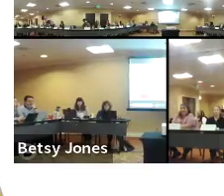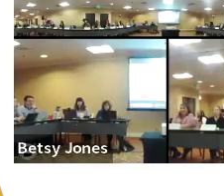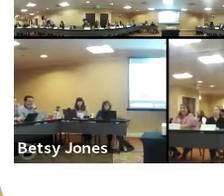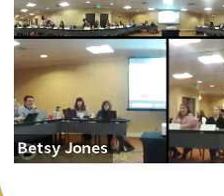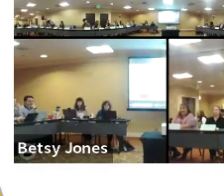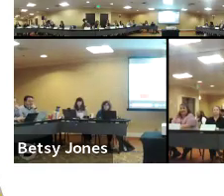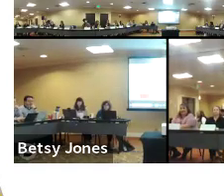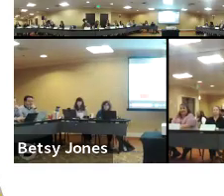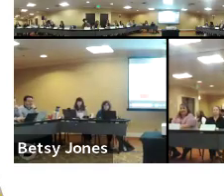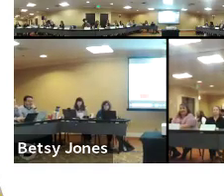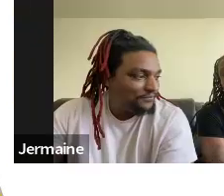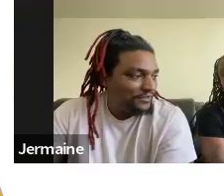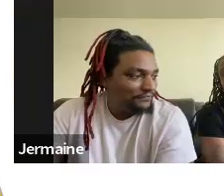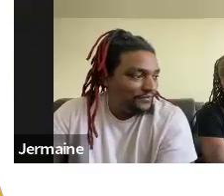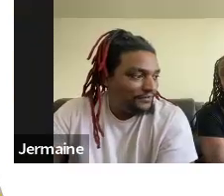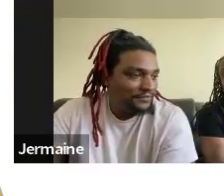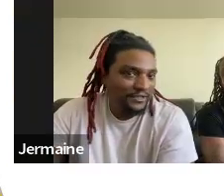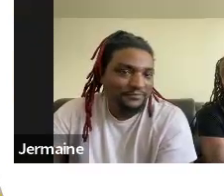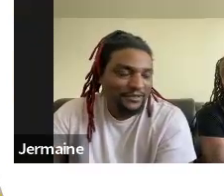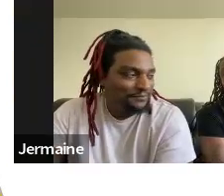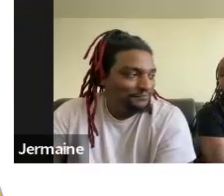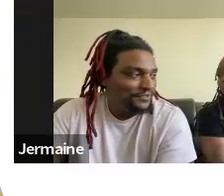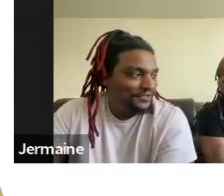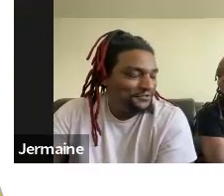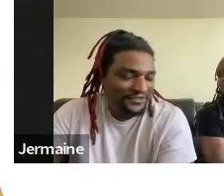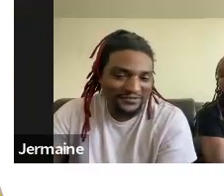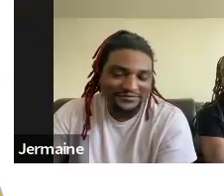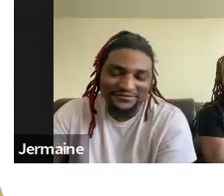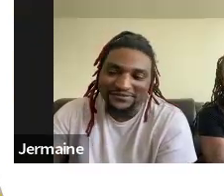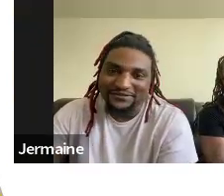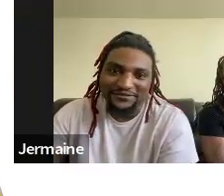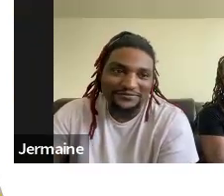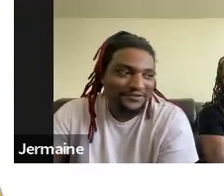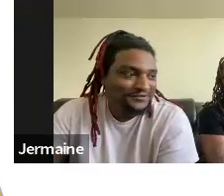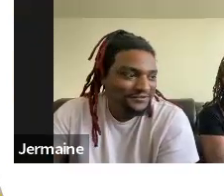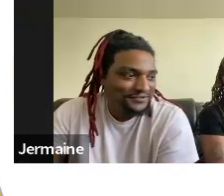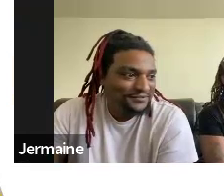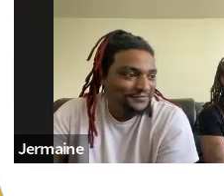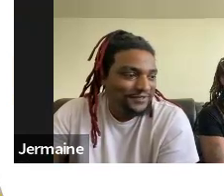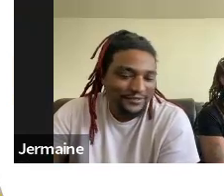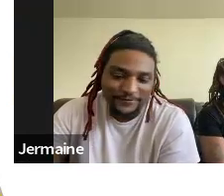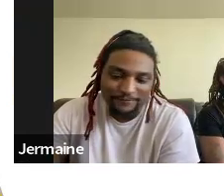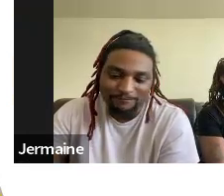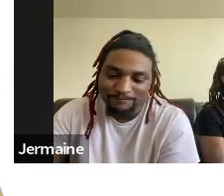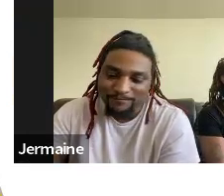my name is Jermaine Hayes. This is my wife, Mikhail Hayes, and our